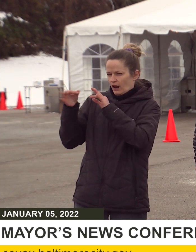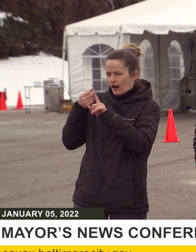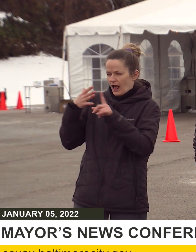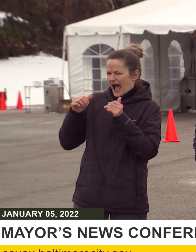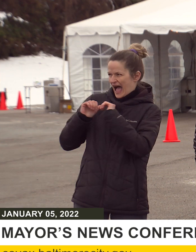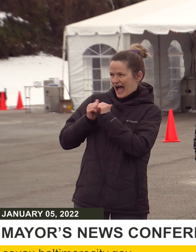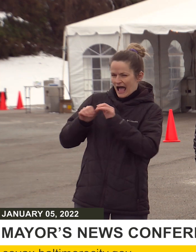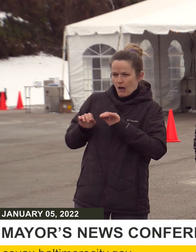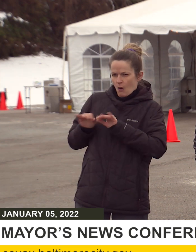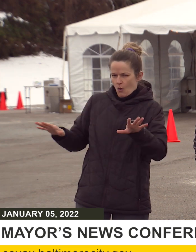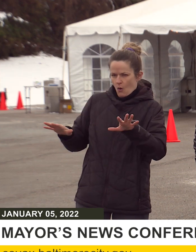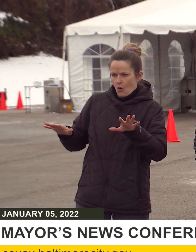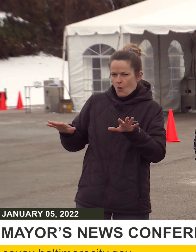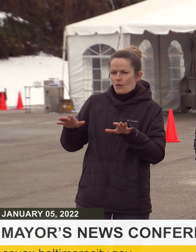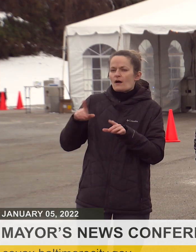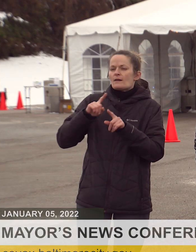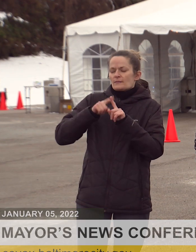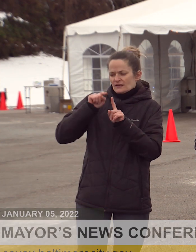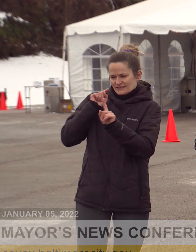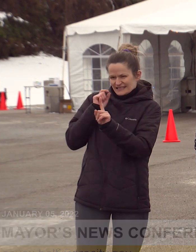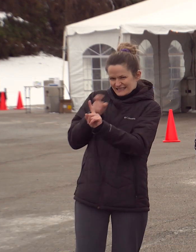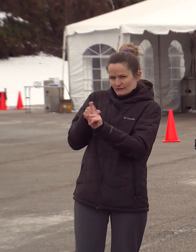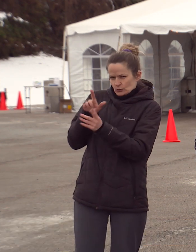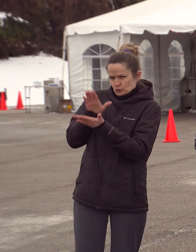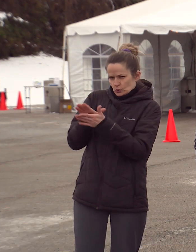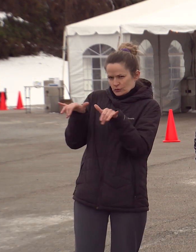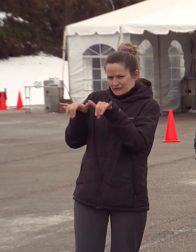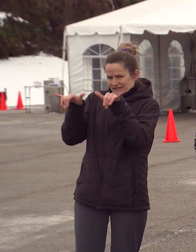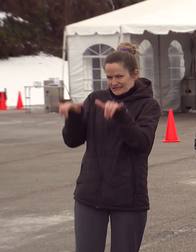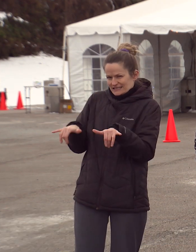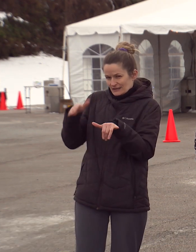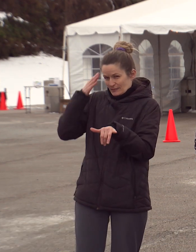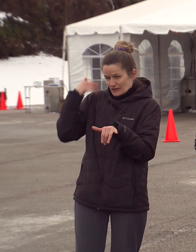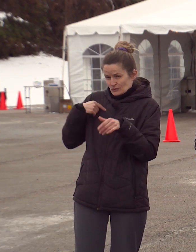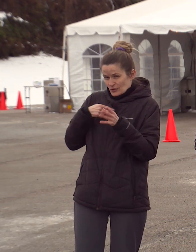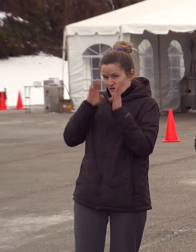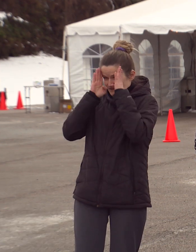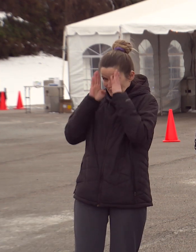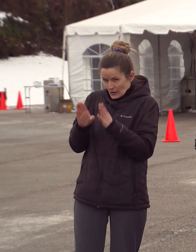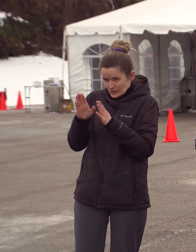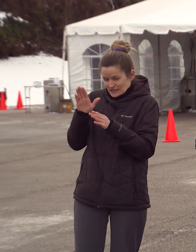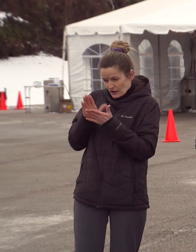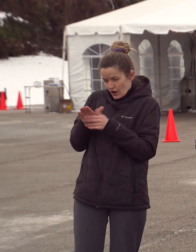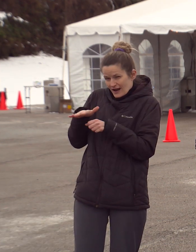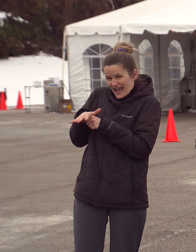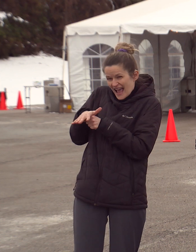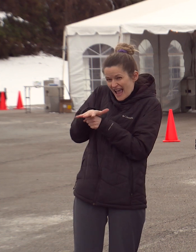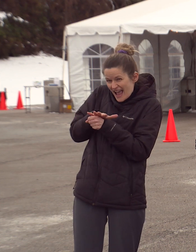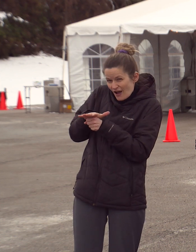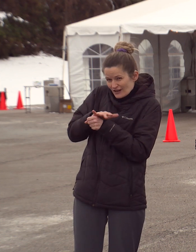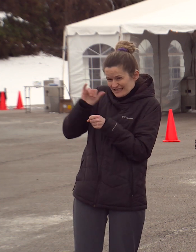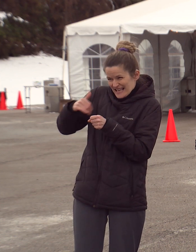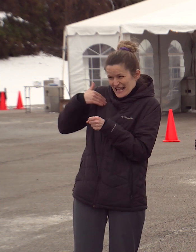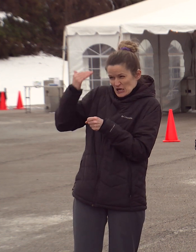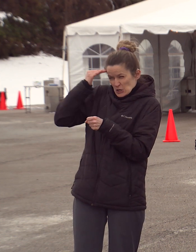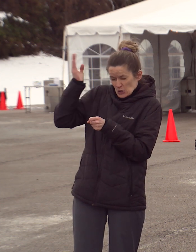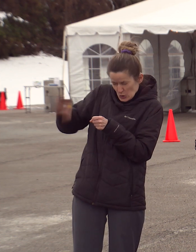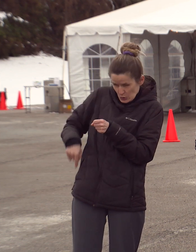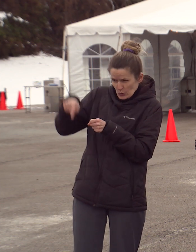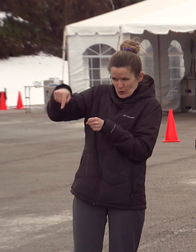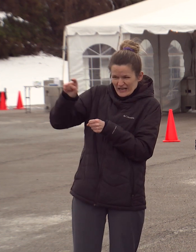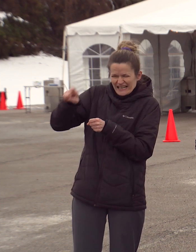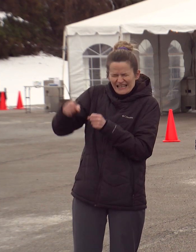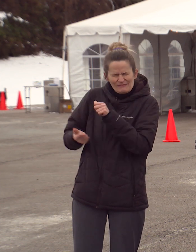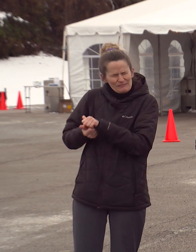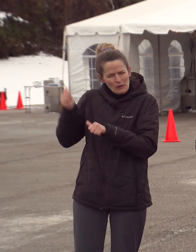system. But for us, this is going to be focused, again, on areas where we know they're needed the most, where we're seeing a transmission, where vaccination rates